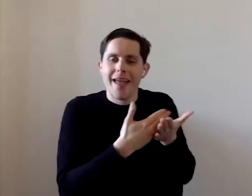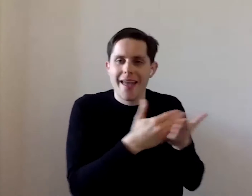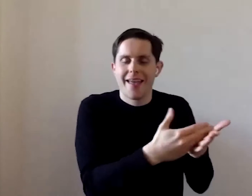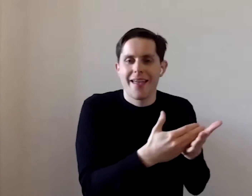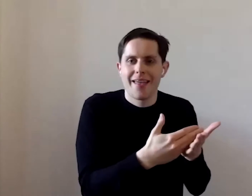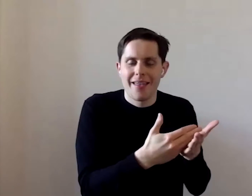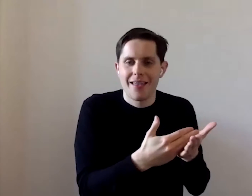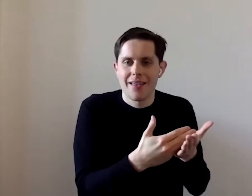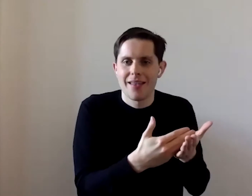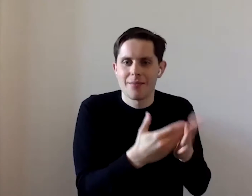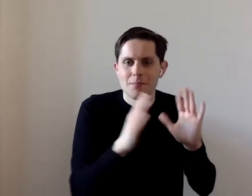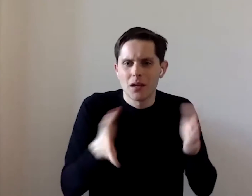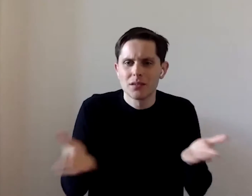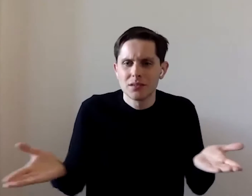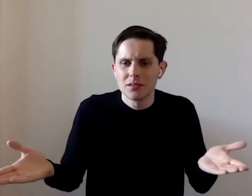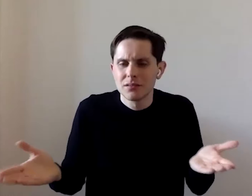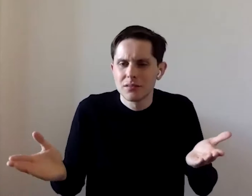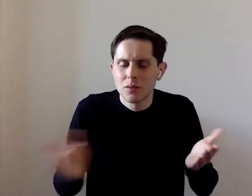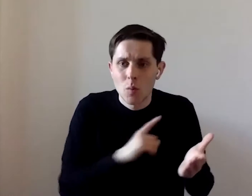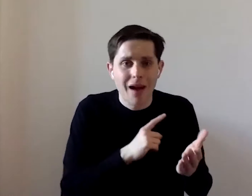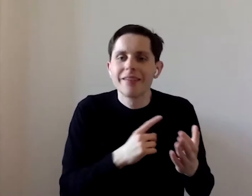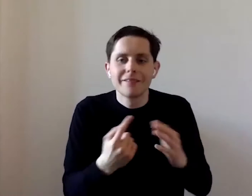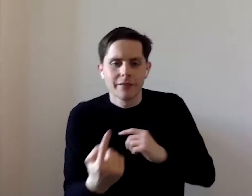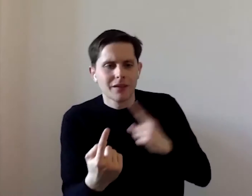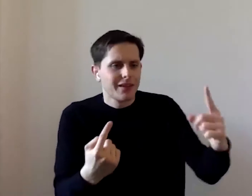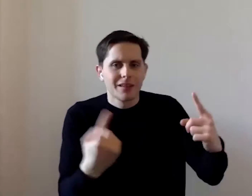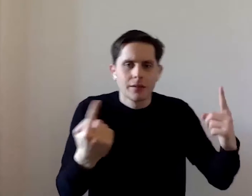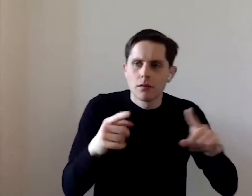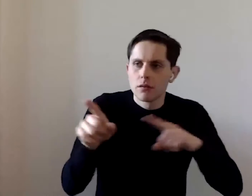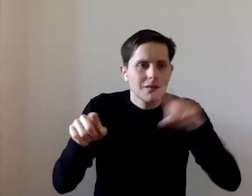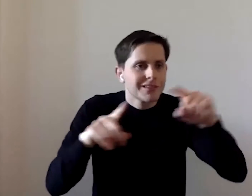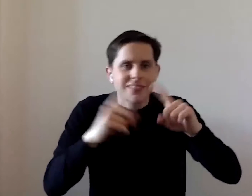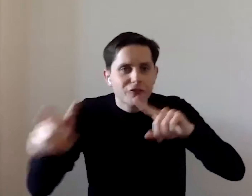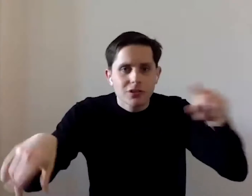if there was more of an understanding of that, that kind of shared responsibility, I think